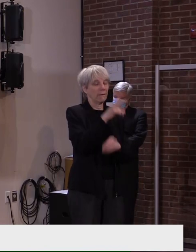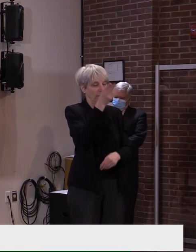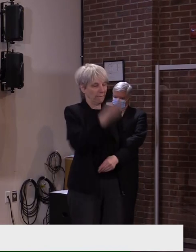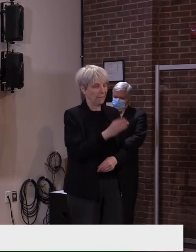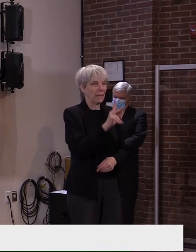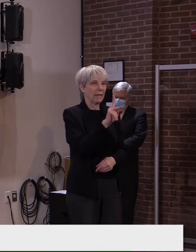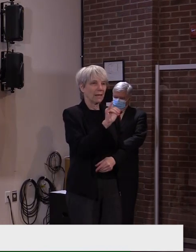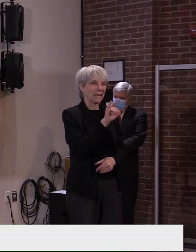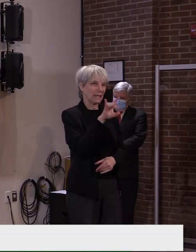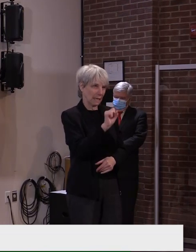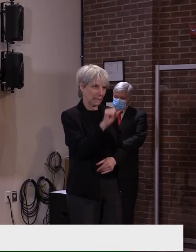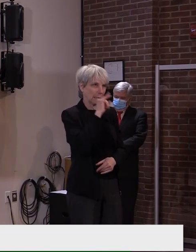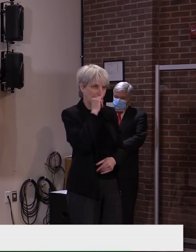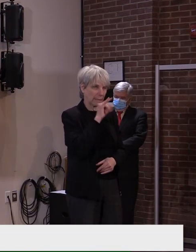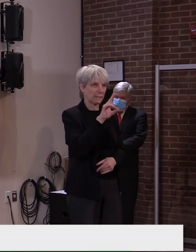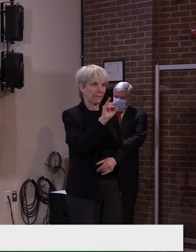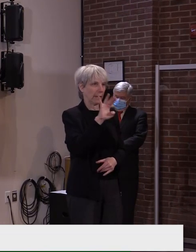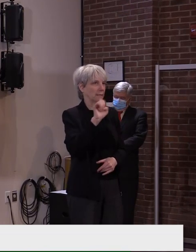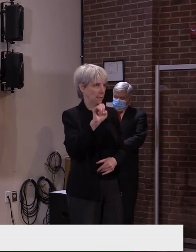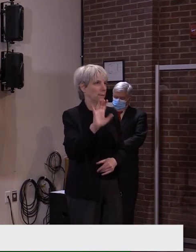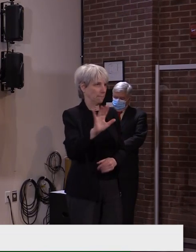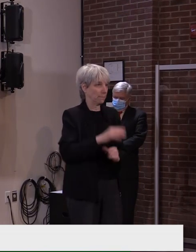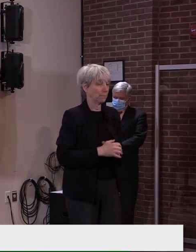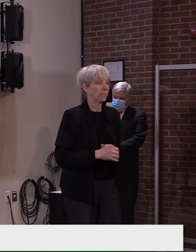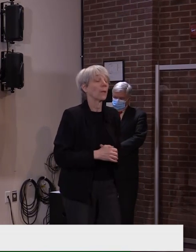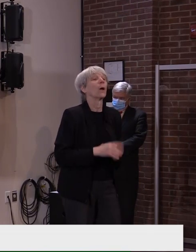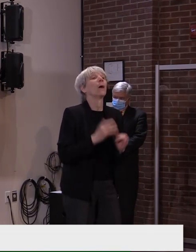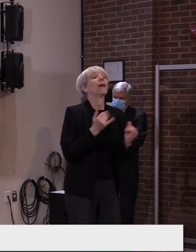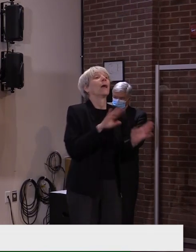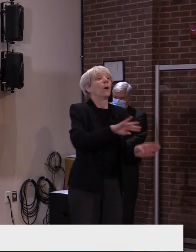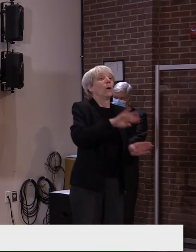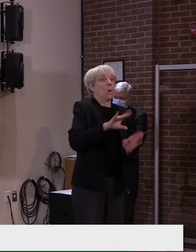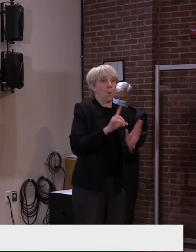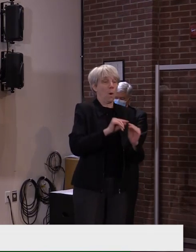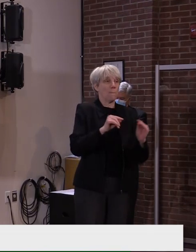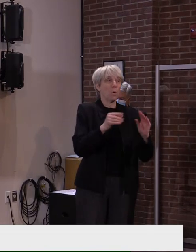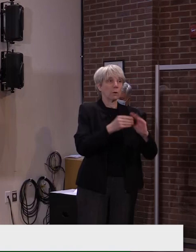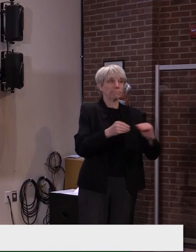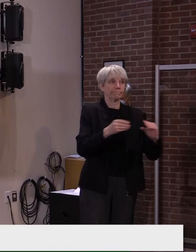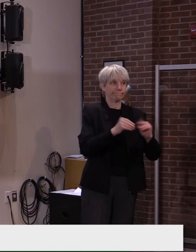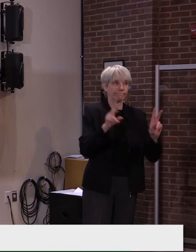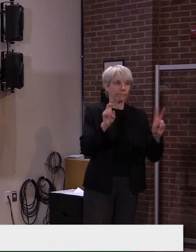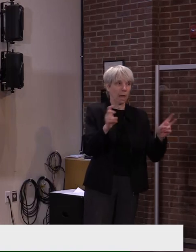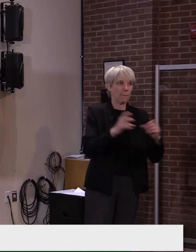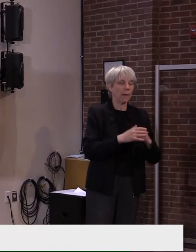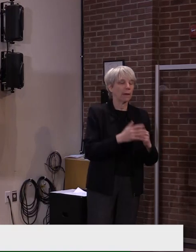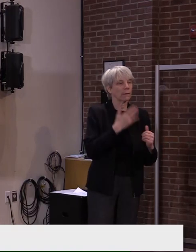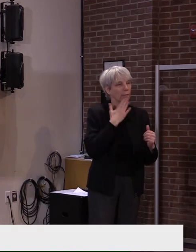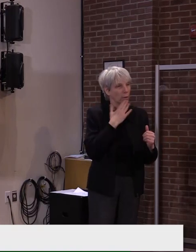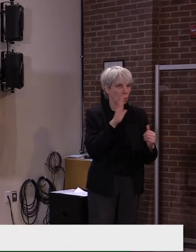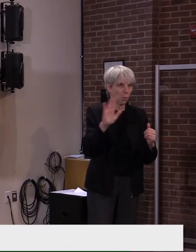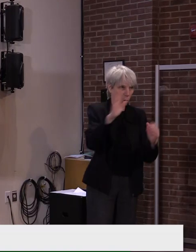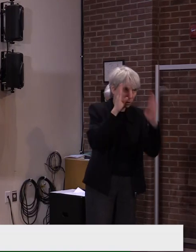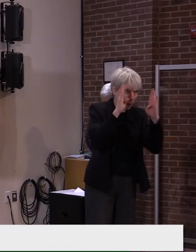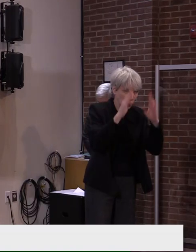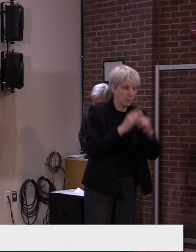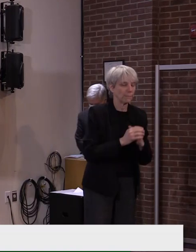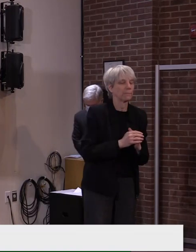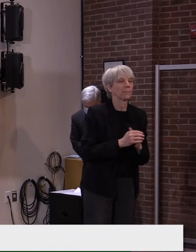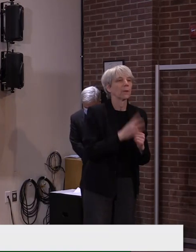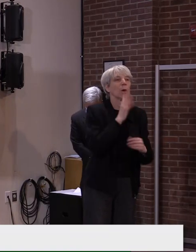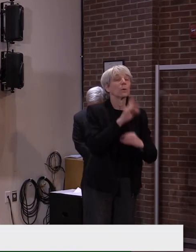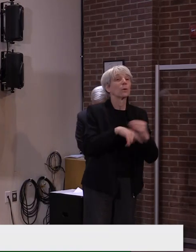I do have another topic or two to cover and appreciate your staying with me. Let's turn to monoclonal